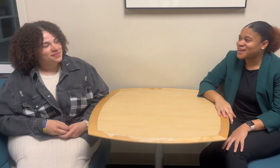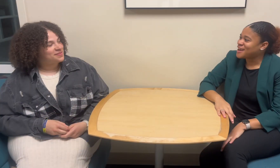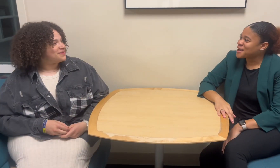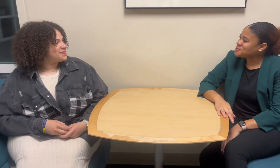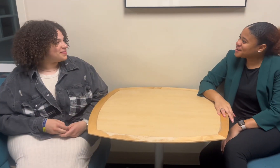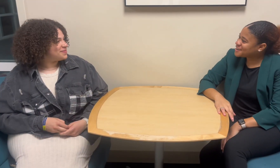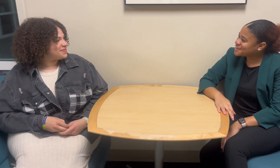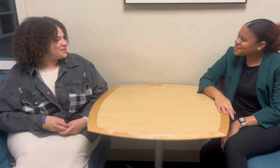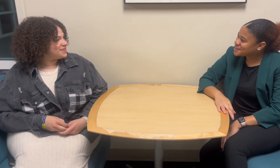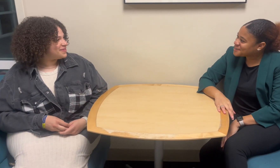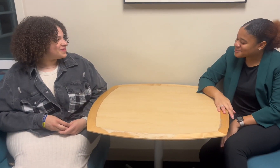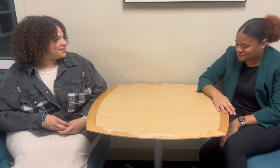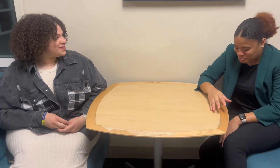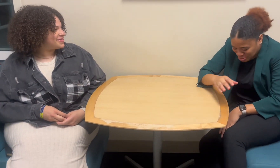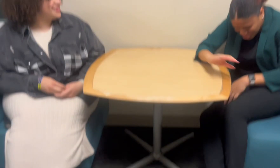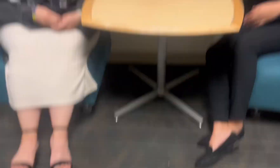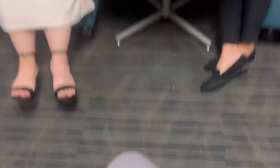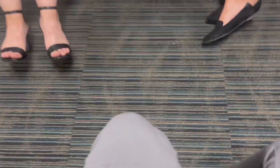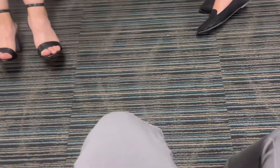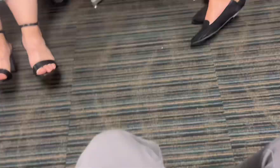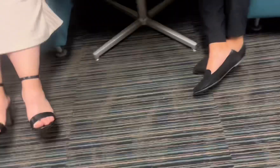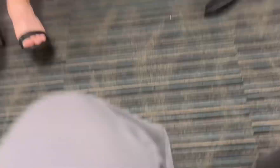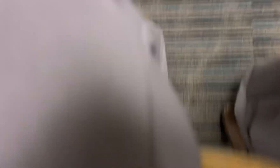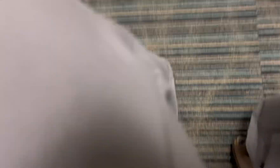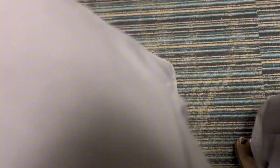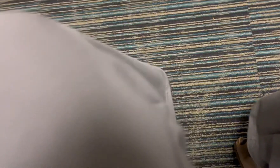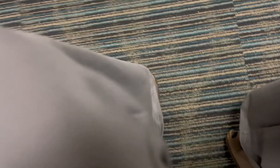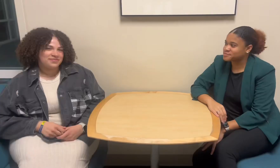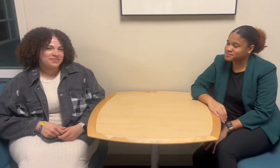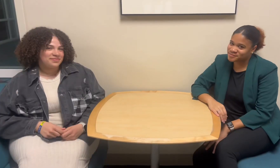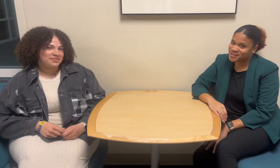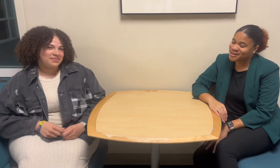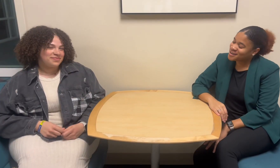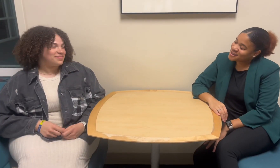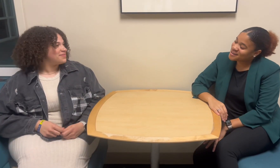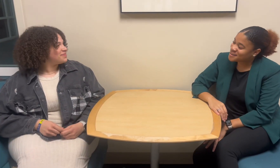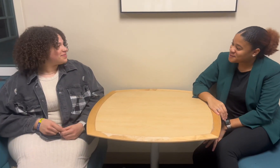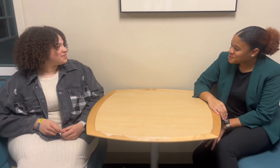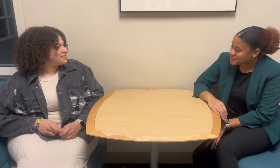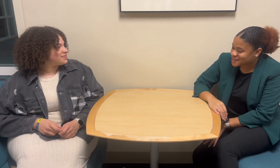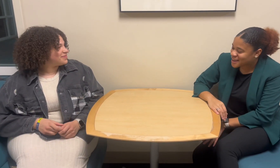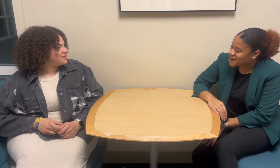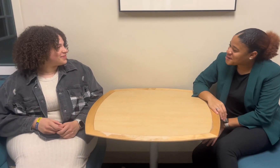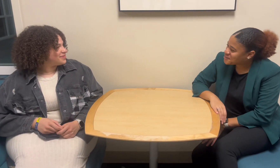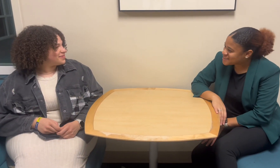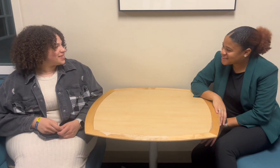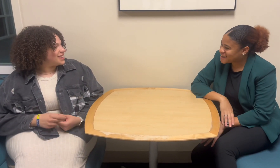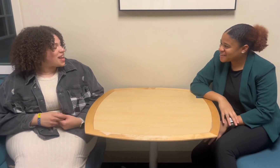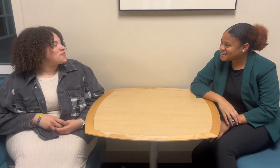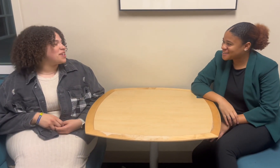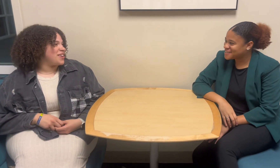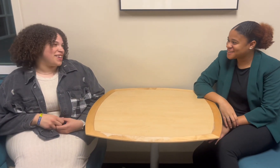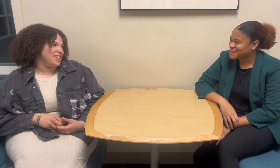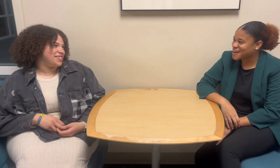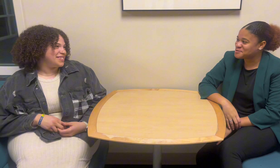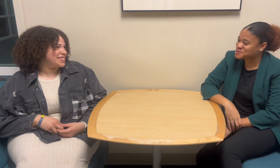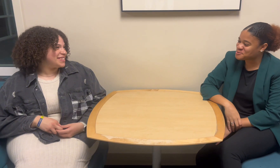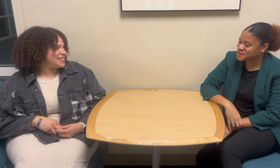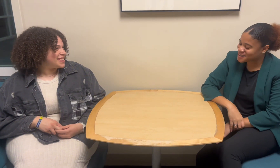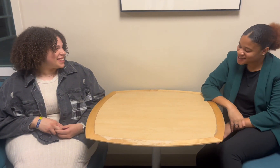Hi, Brianna. Go eat. Stop. What? Stop. What? Good evening, Brianna. How are you doing today? I'm good. How are you? I'm doing pretty good. So